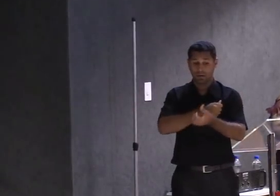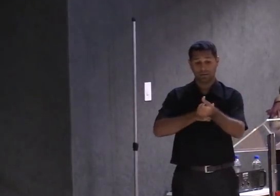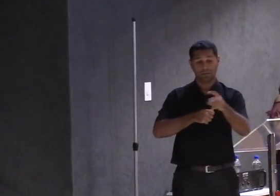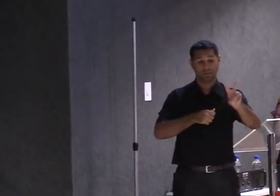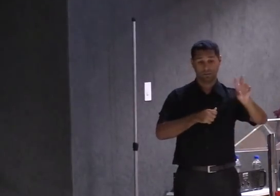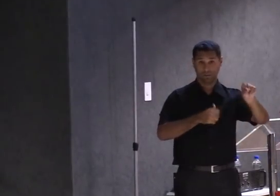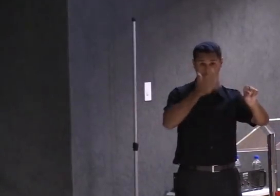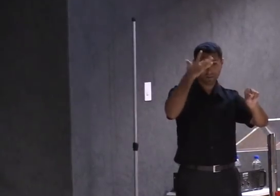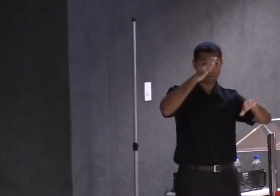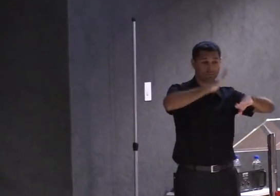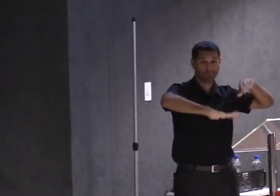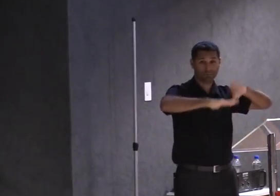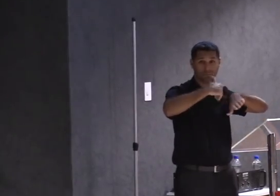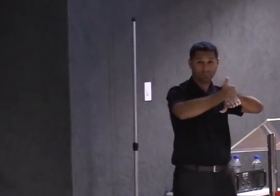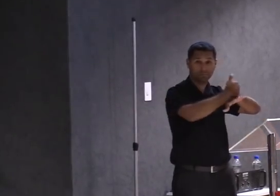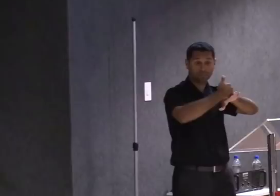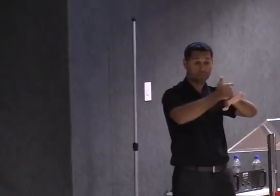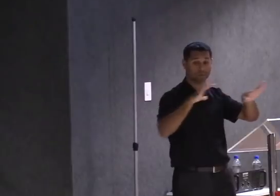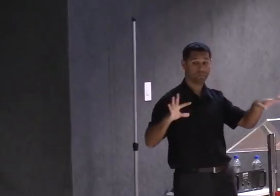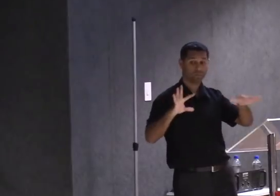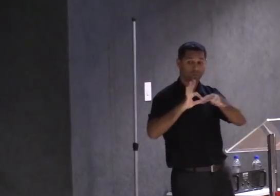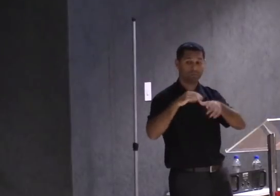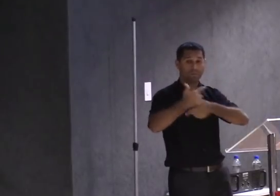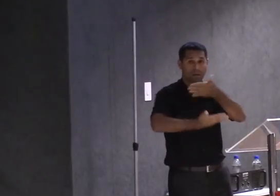650 funcionários atuando junto a eles.